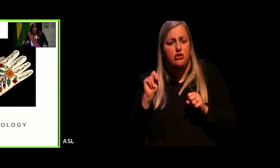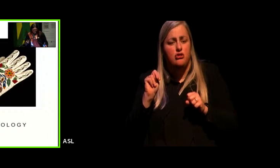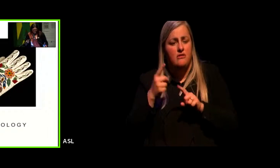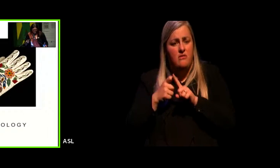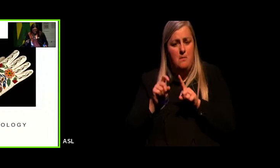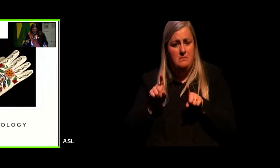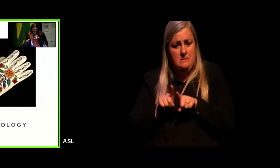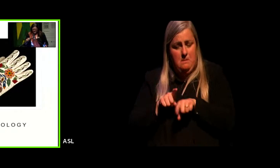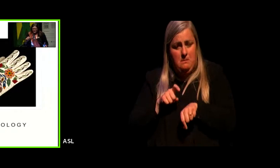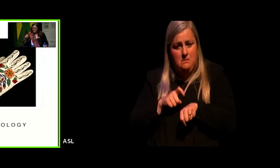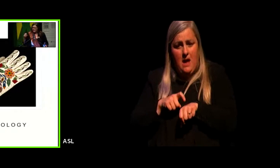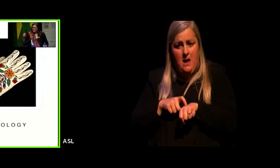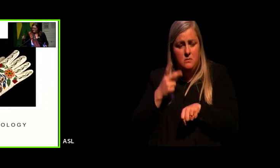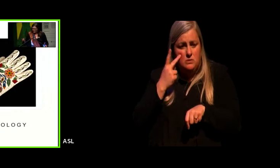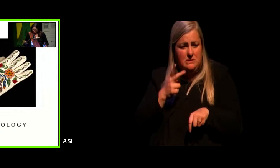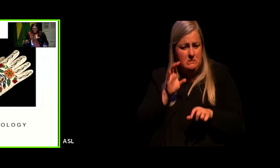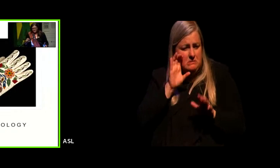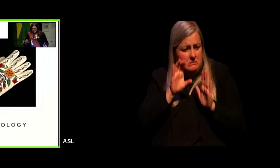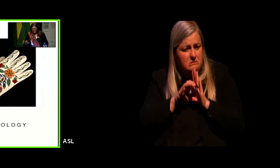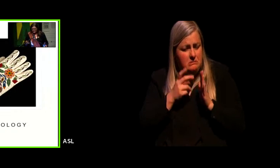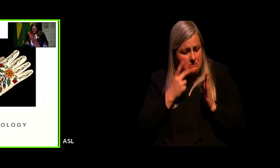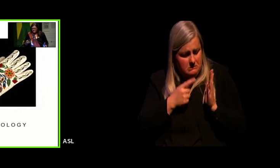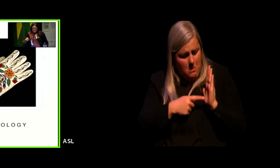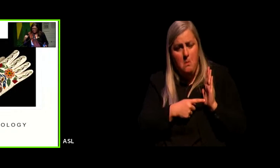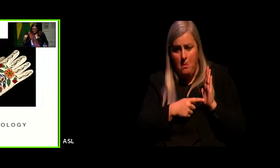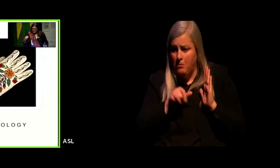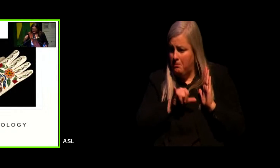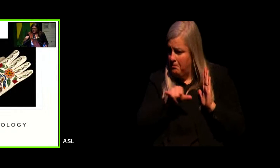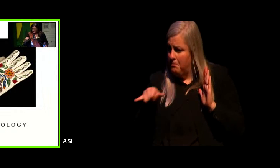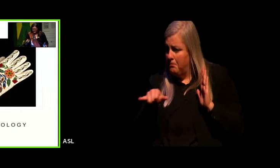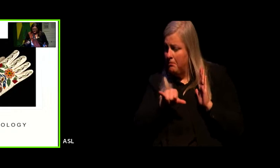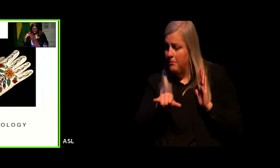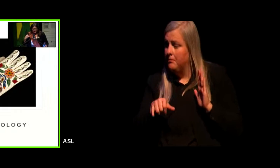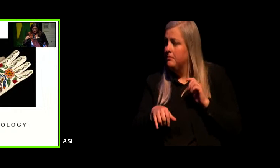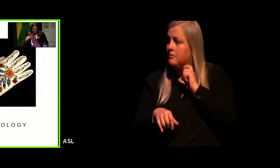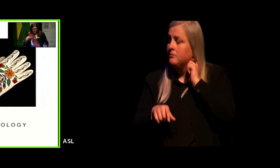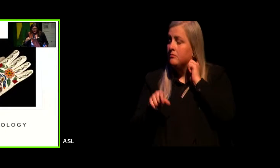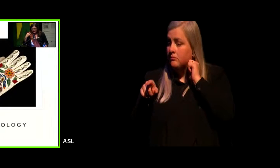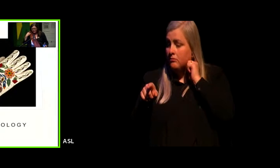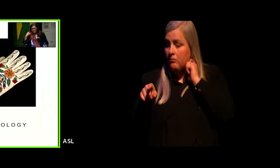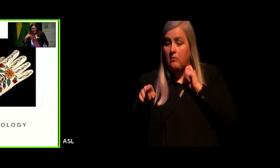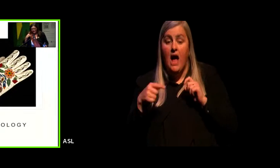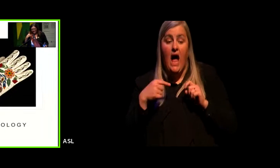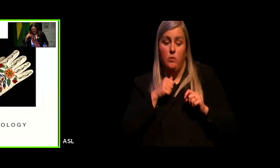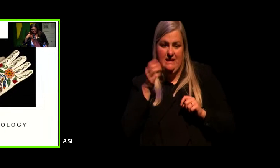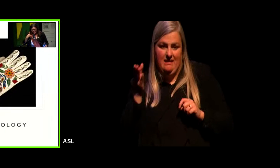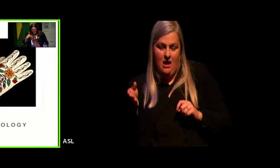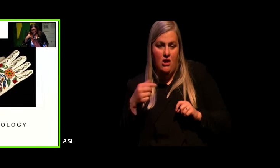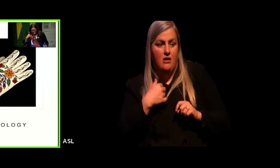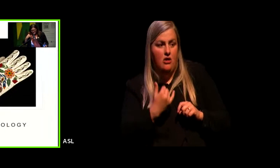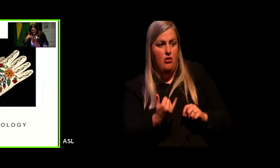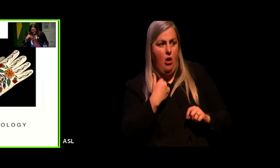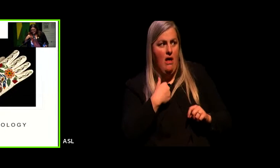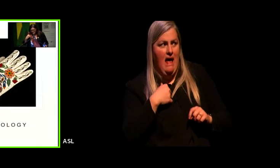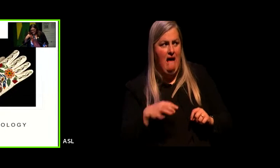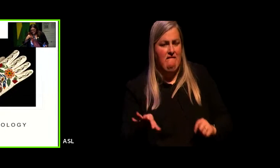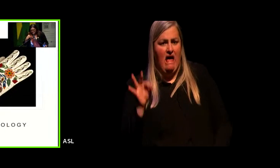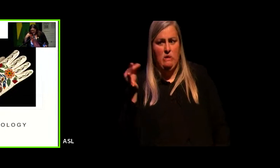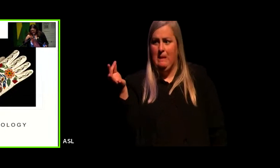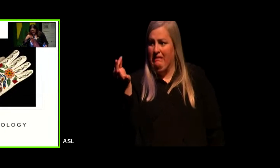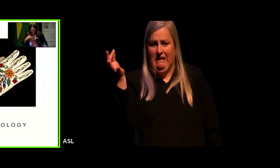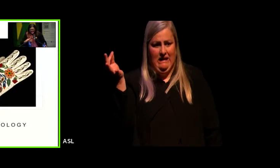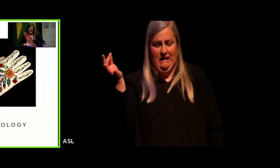time. Of course, the first thing Eric does, I wasn't at the site at the time, he calls me. He's like, I found a thing. What do I